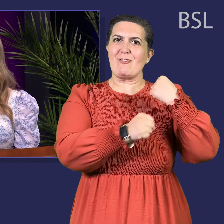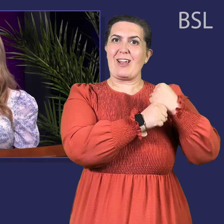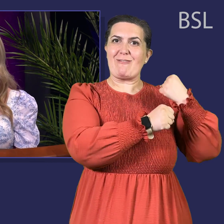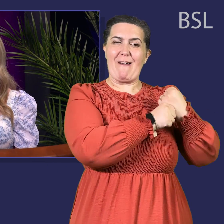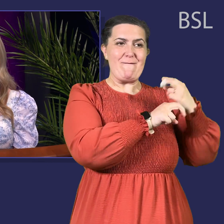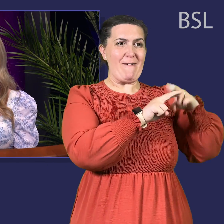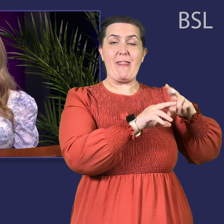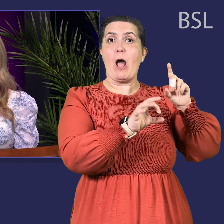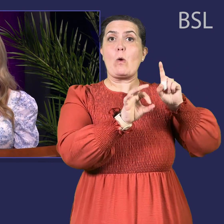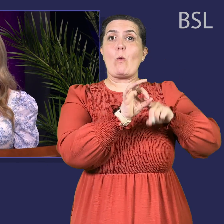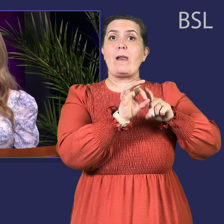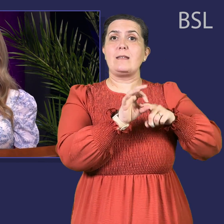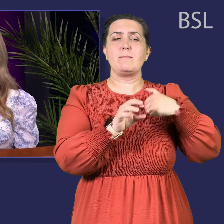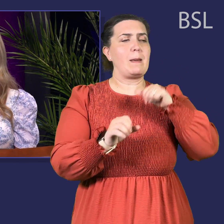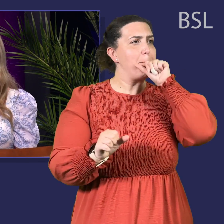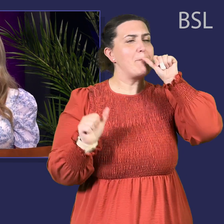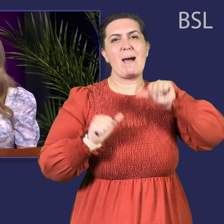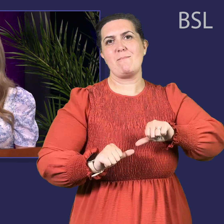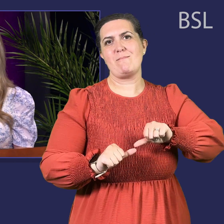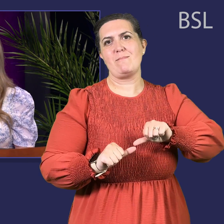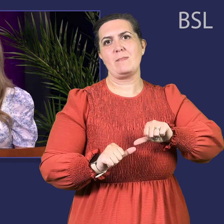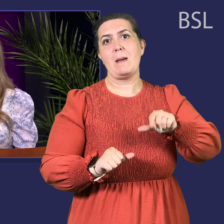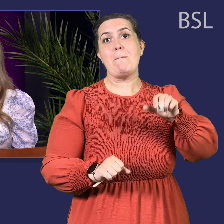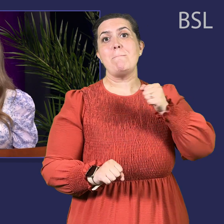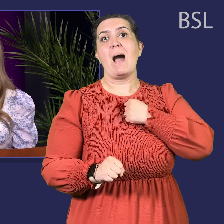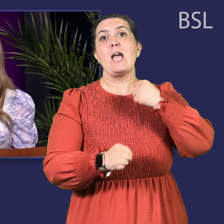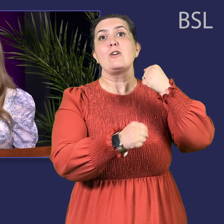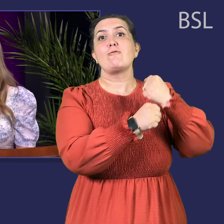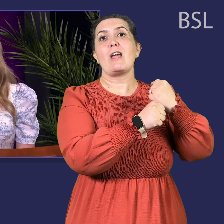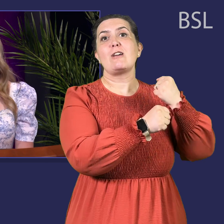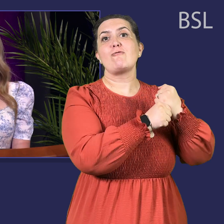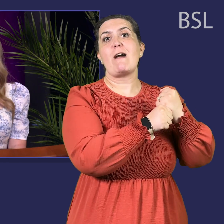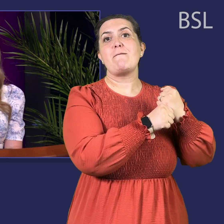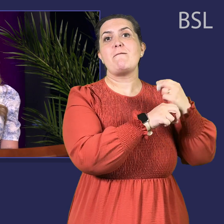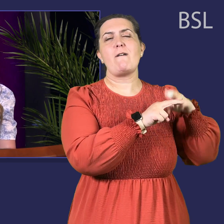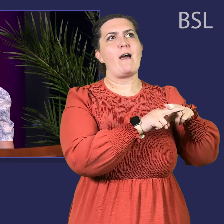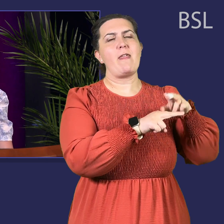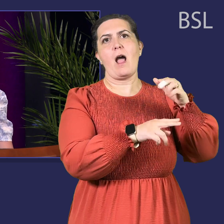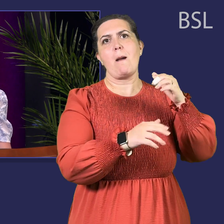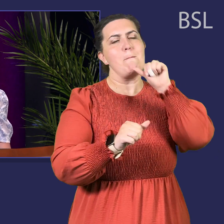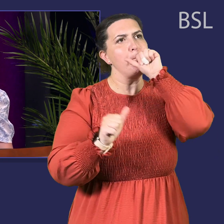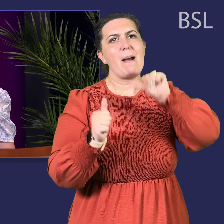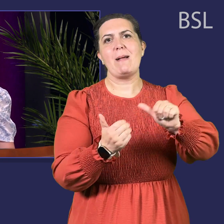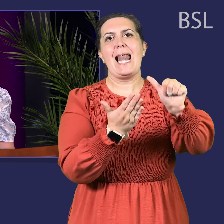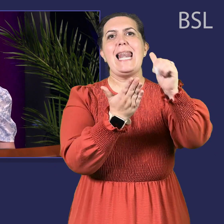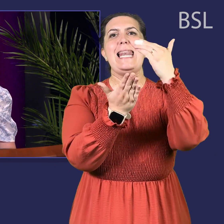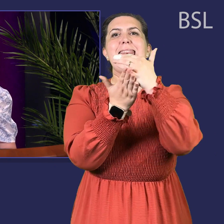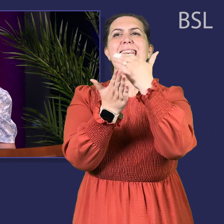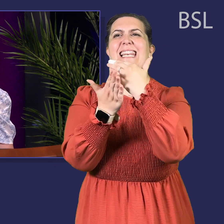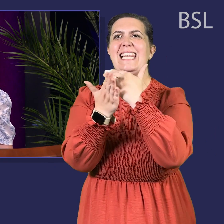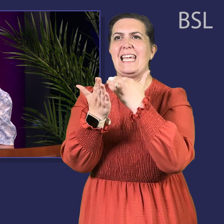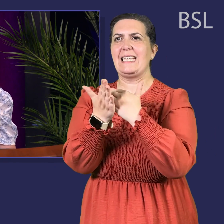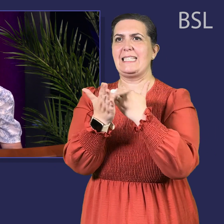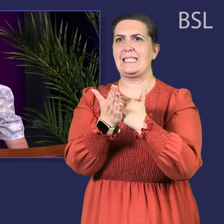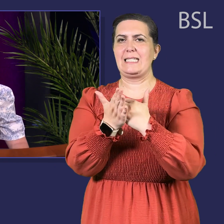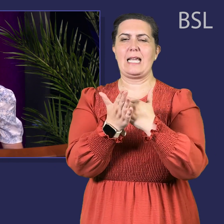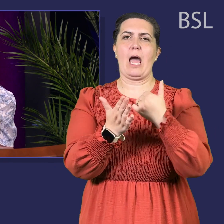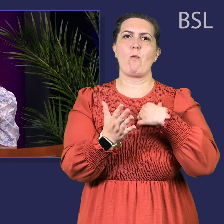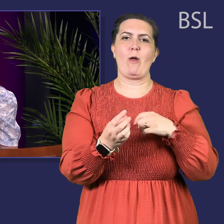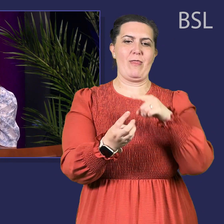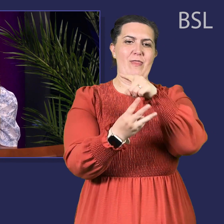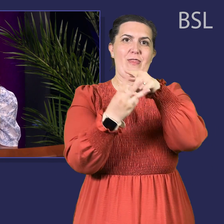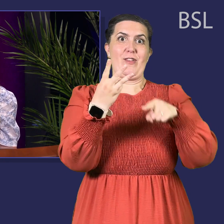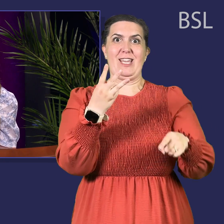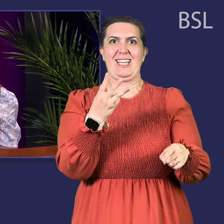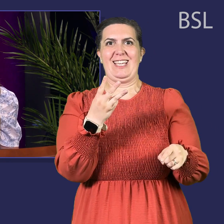share some of my great-grandfather's attributes I love the most. Because he is a world-class enjoyer of lists, I will call this list my